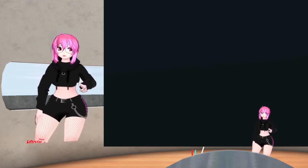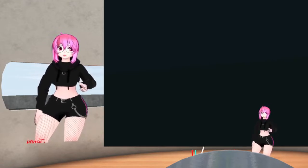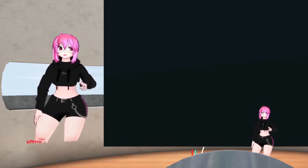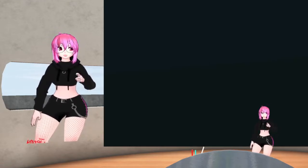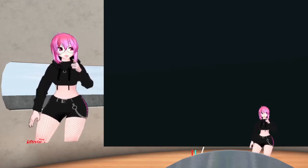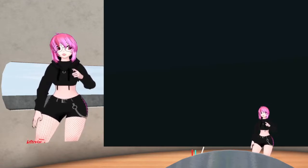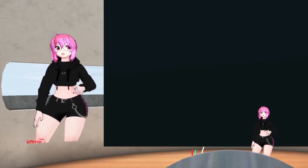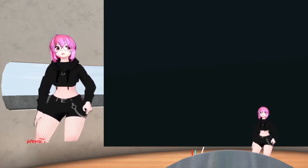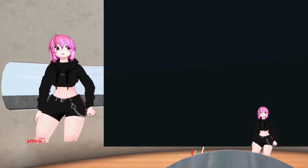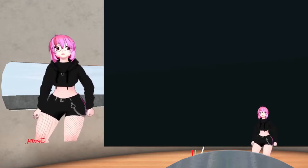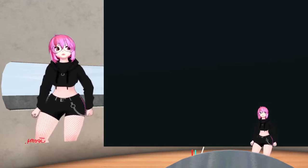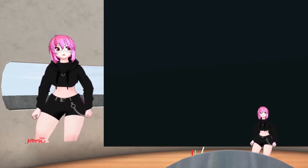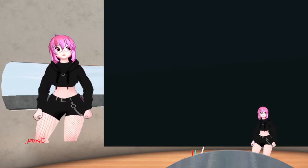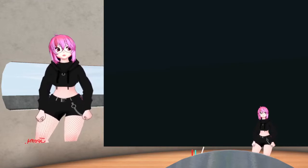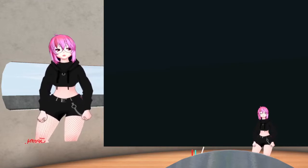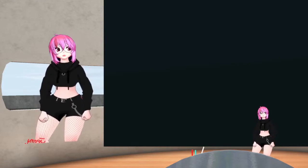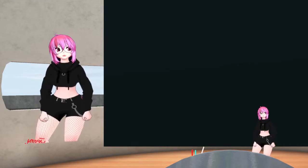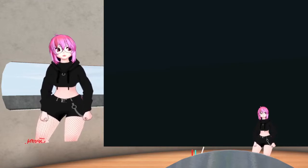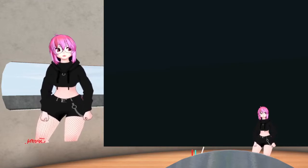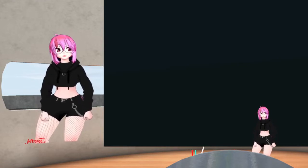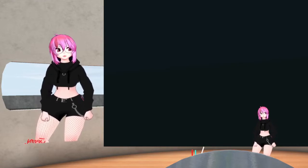we chill? Yeah.